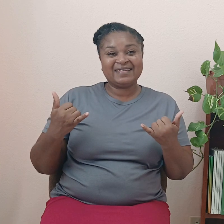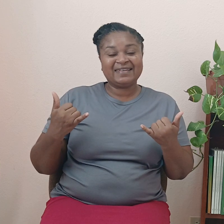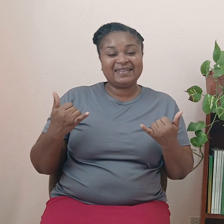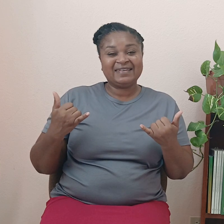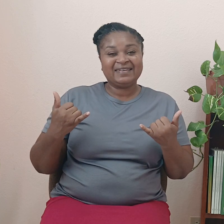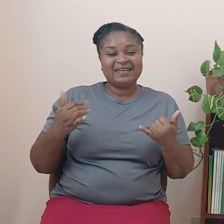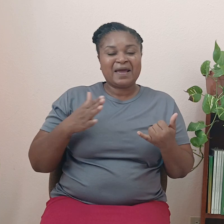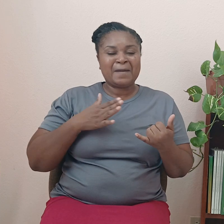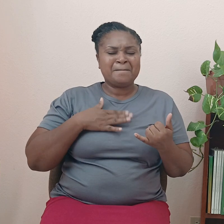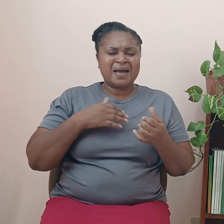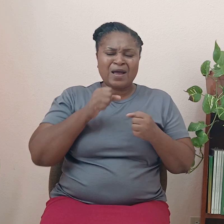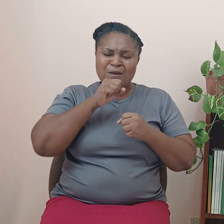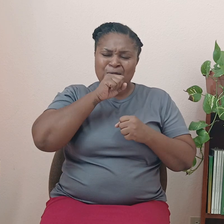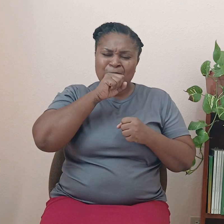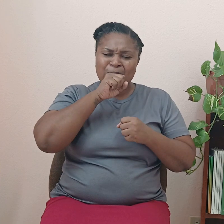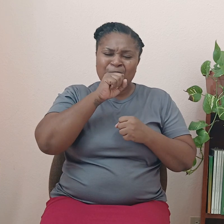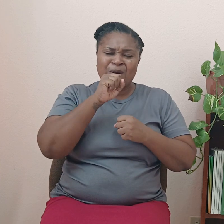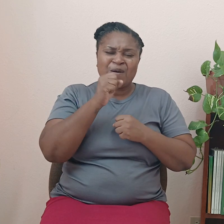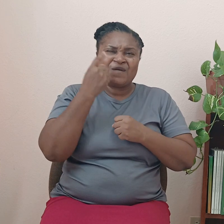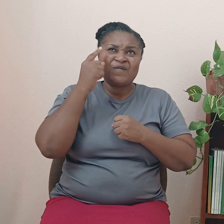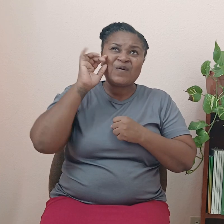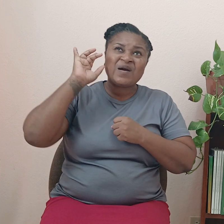my love for him is here to stay.